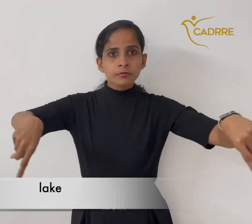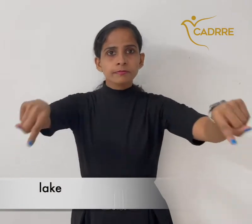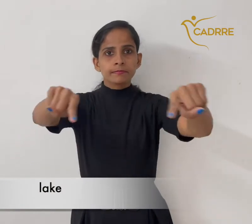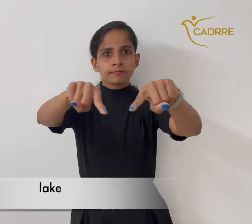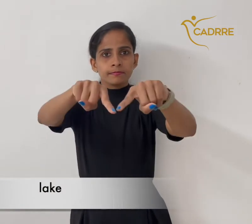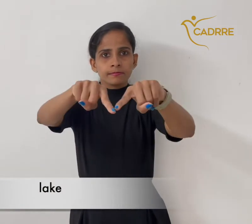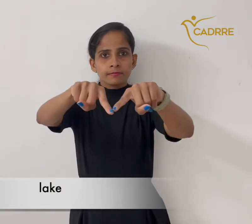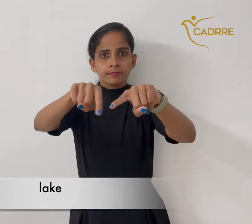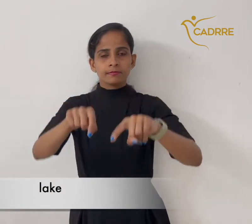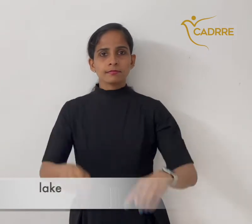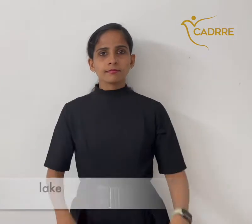lake,